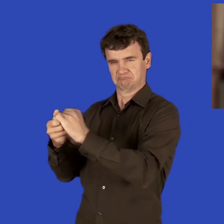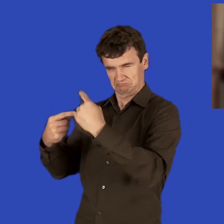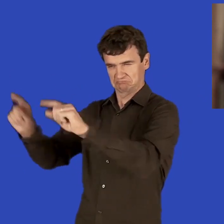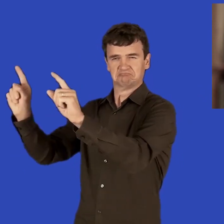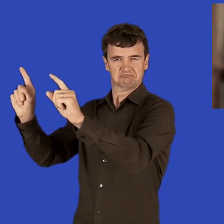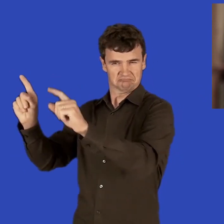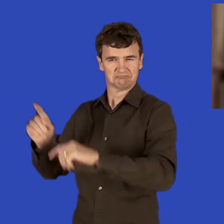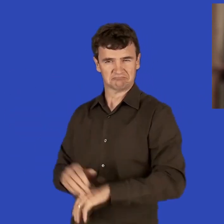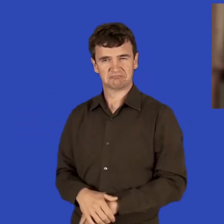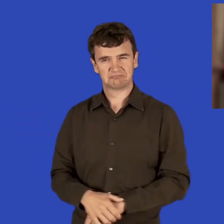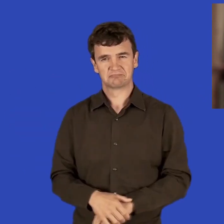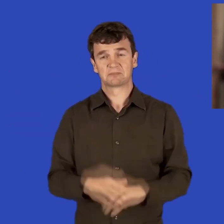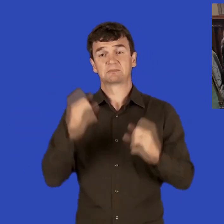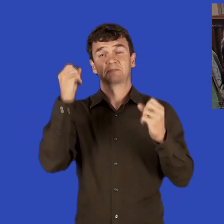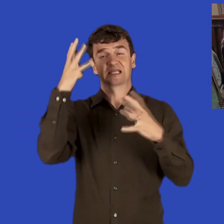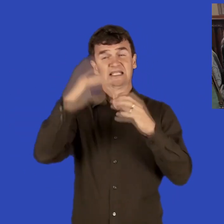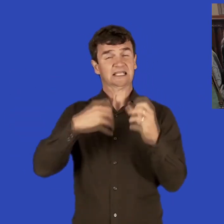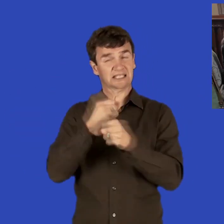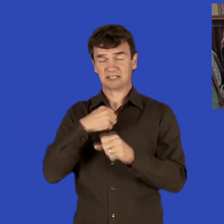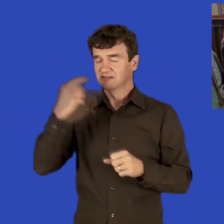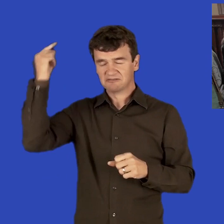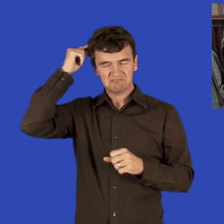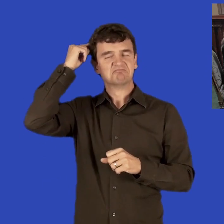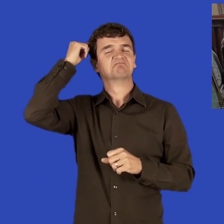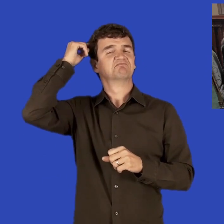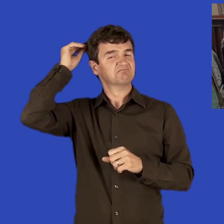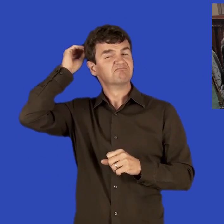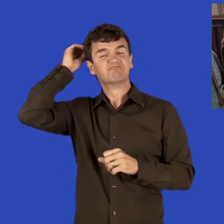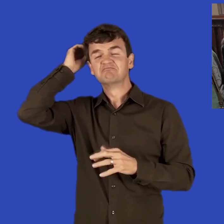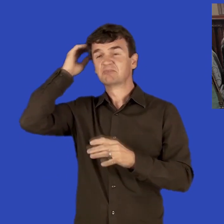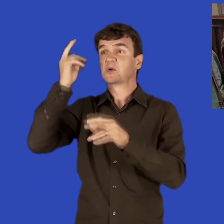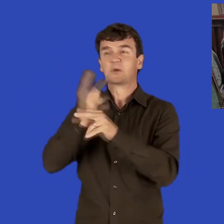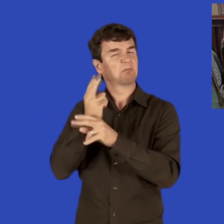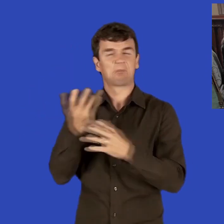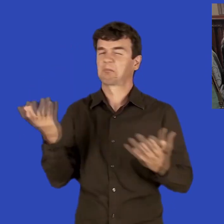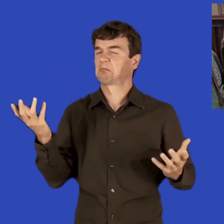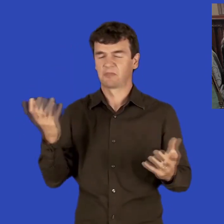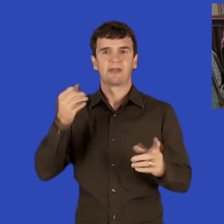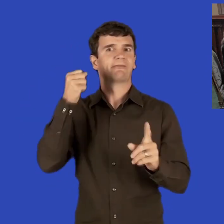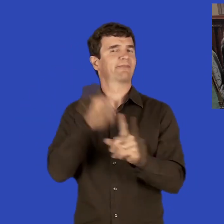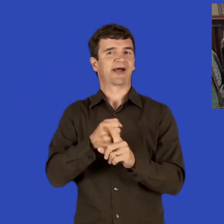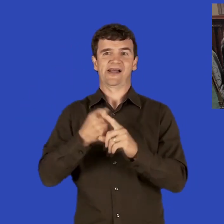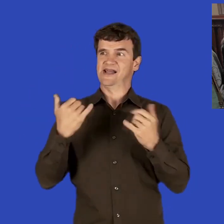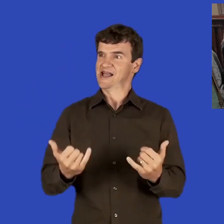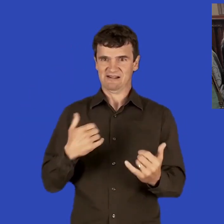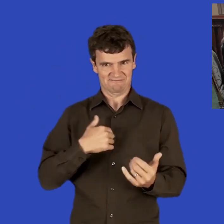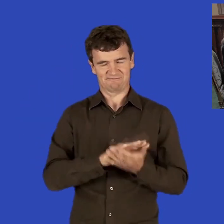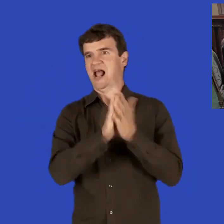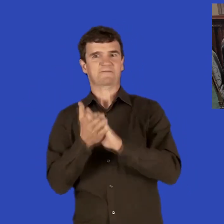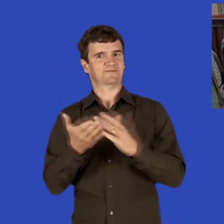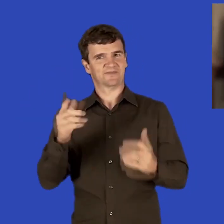accompanies you and who is a part of your team. And yet for all those years, I never had the opportunity of using that piece